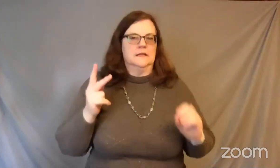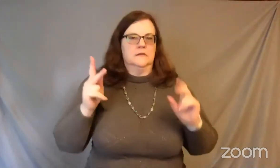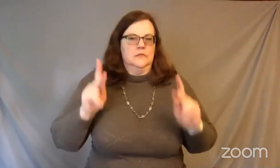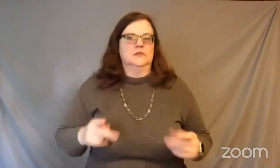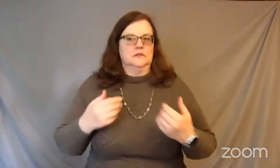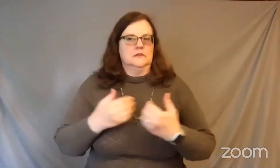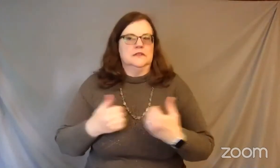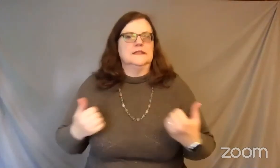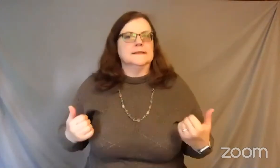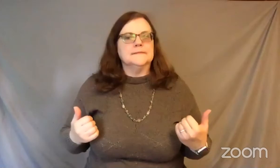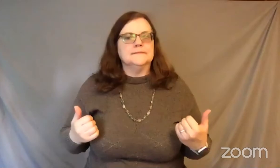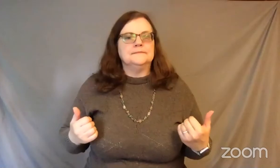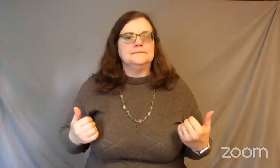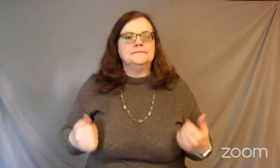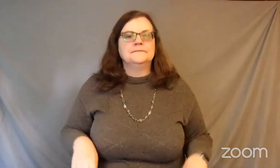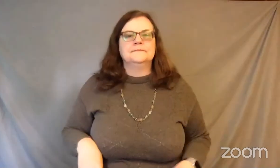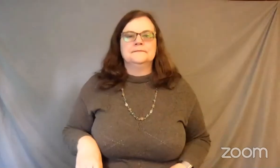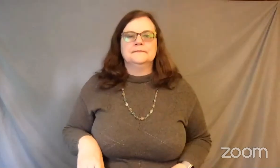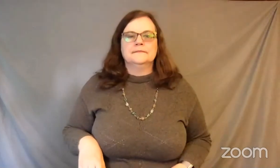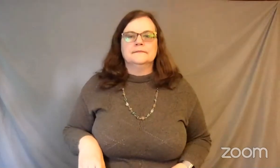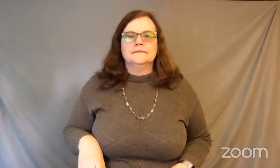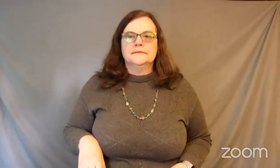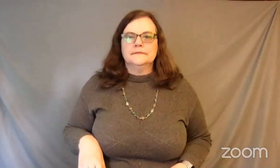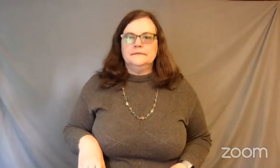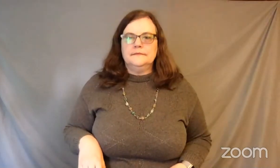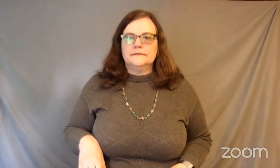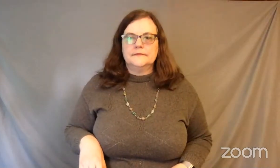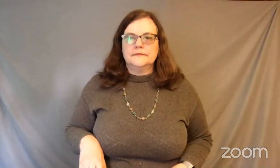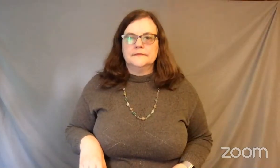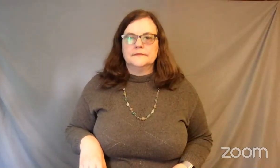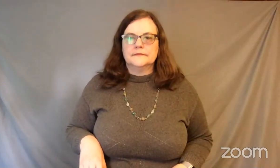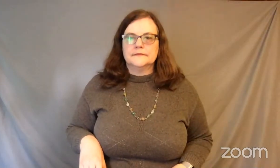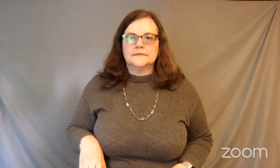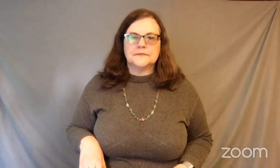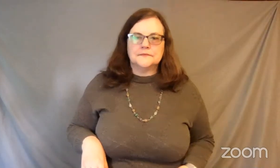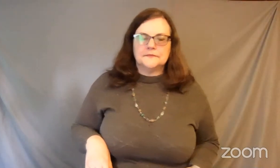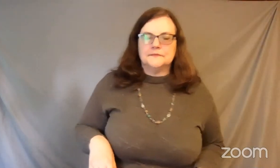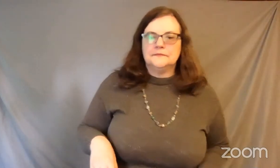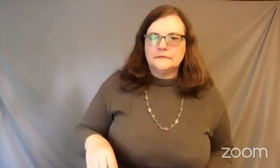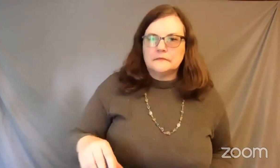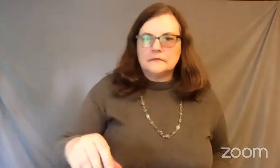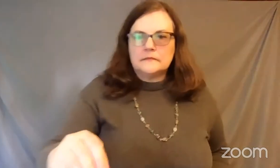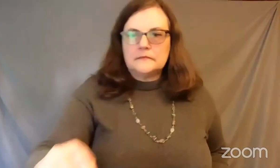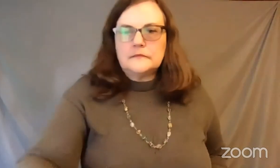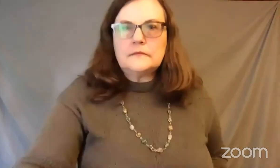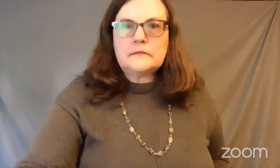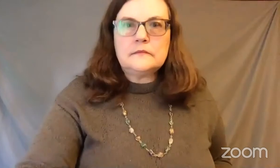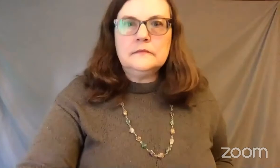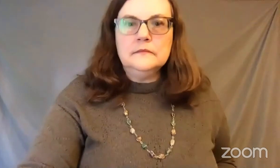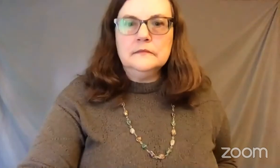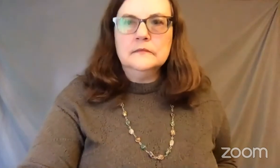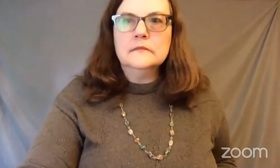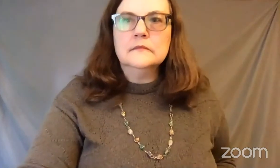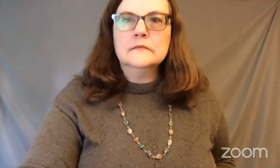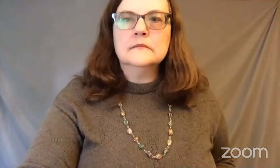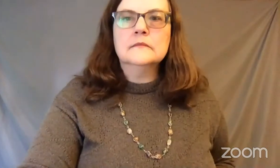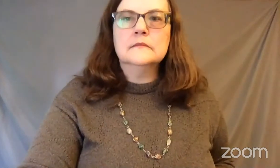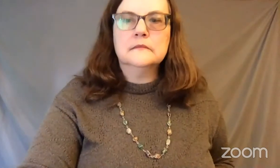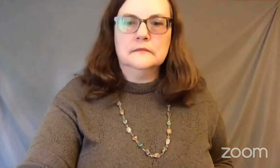Some researchers will say there is no distinction between the second and third person in these pronominal systems. And it's just a